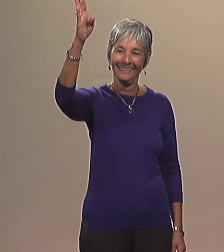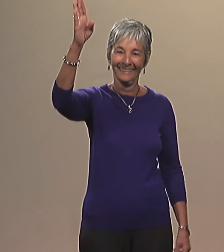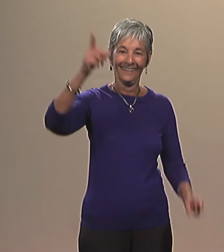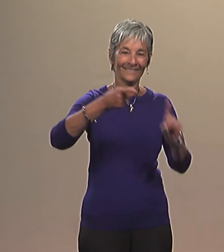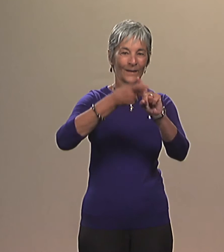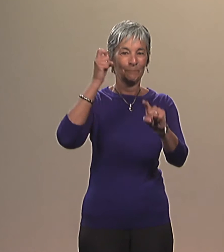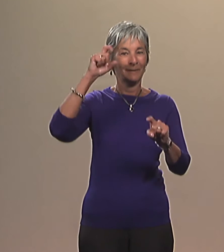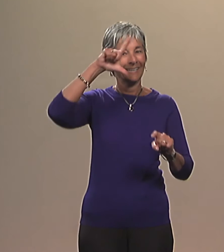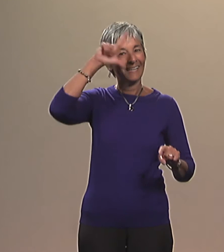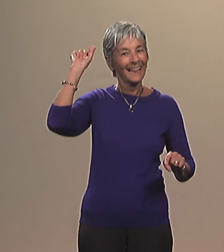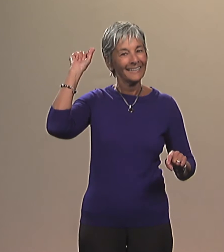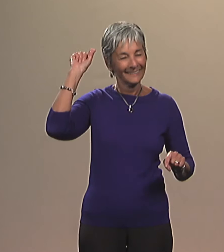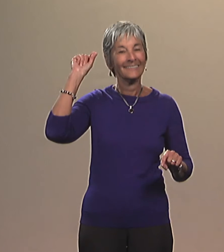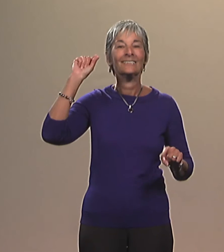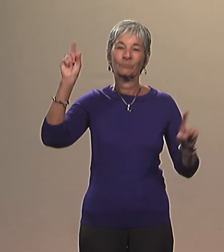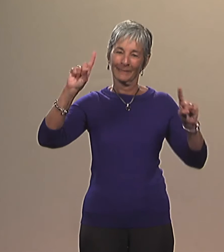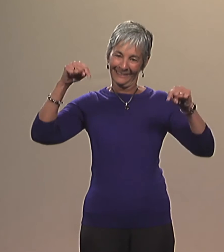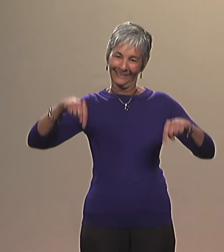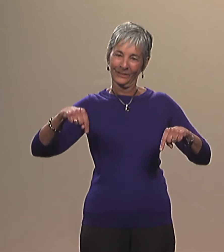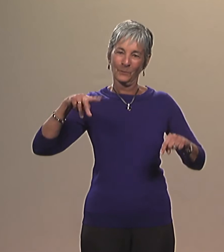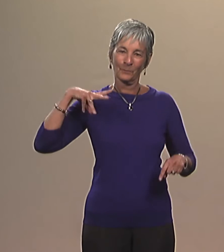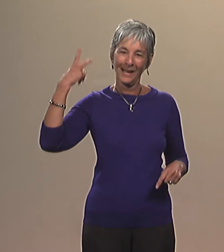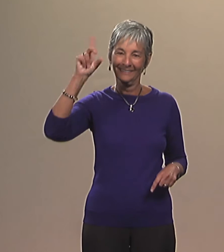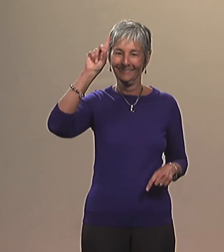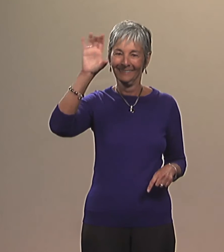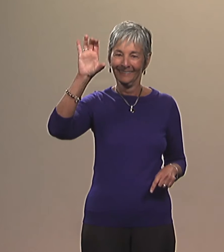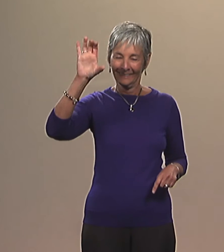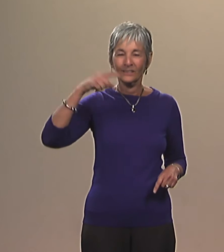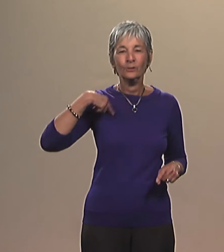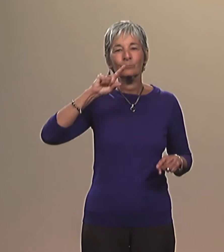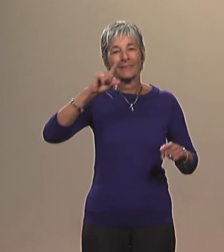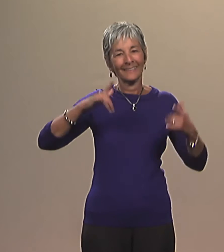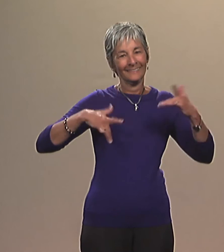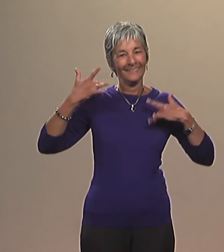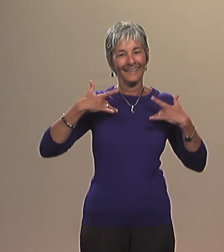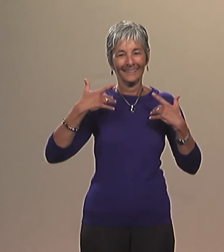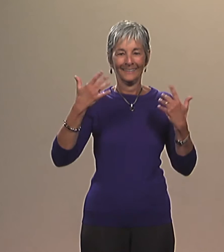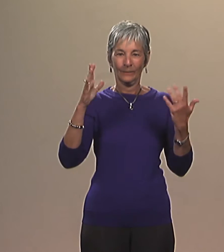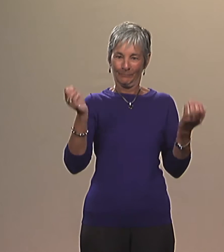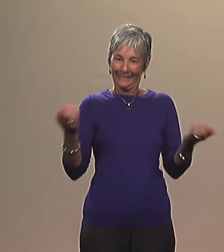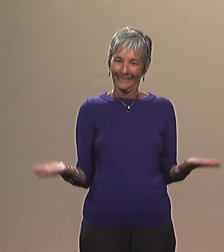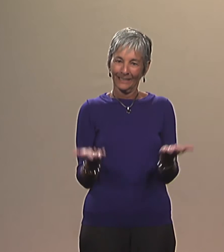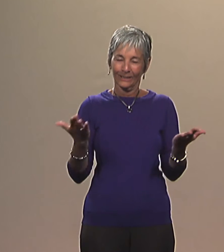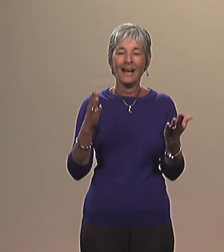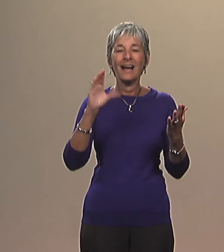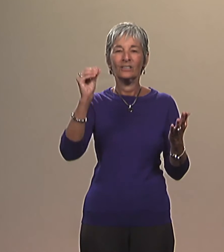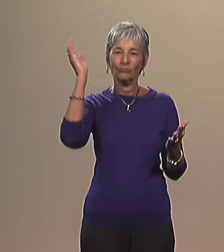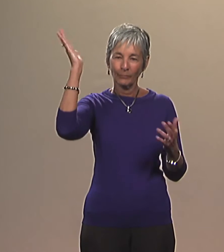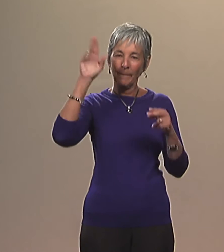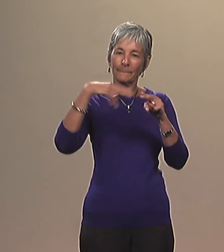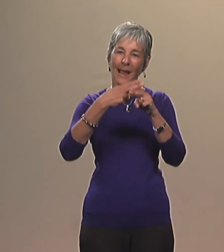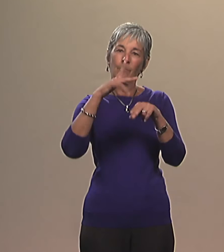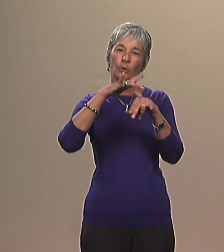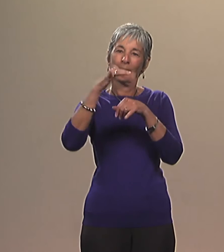Hello from Gallaudet. We're here in Washington, D.C., and I'm really excited to be able to present on the topic of early